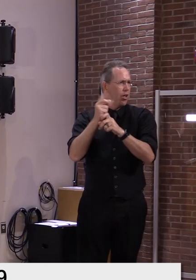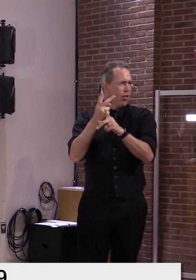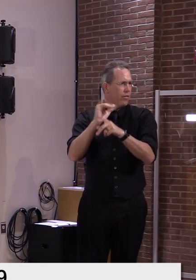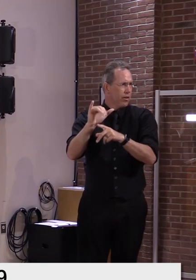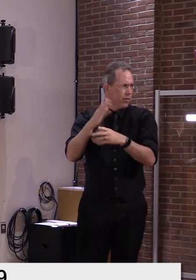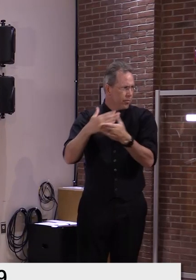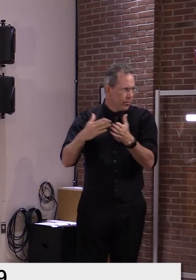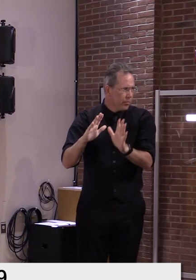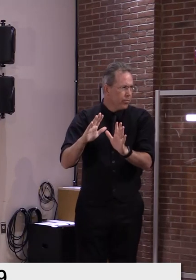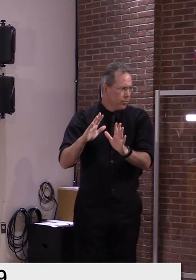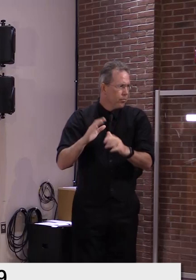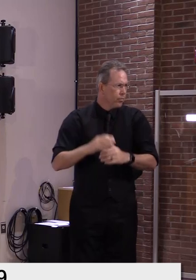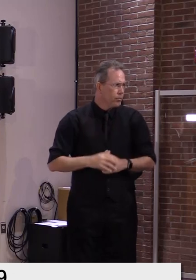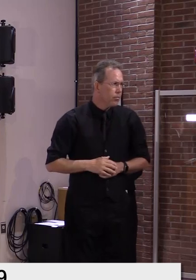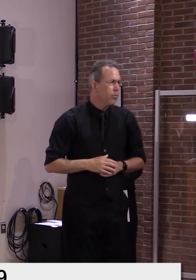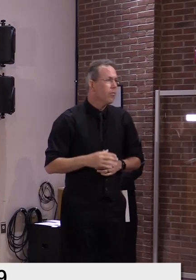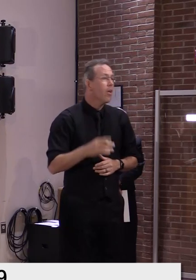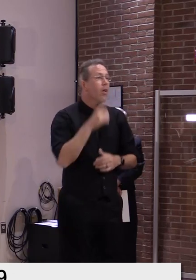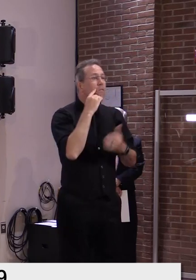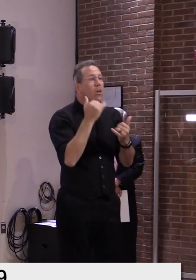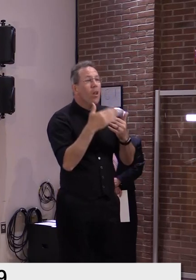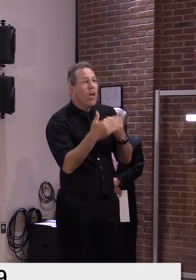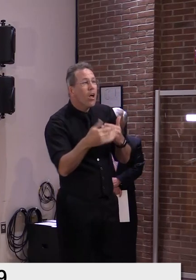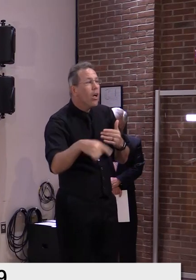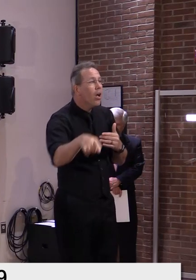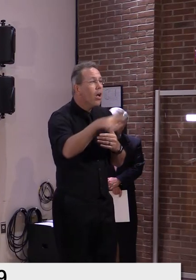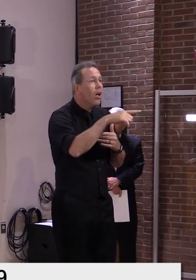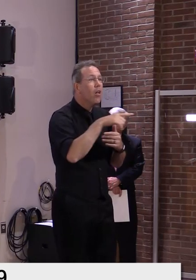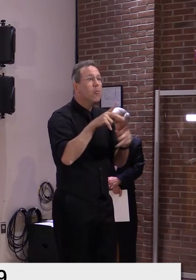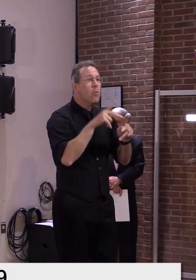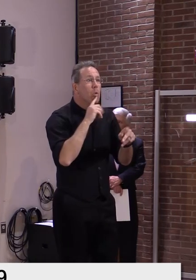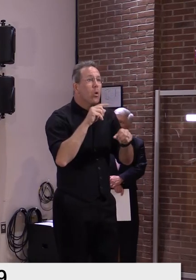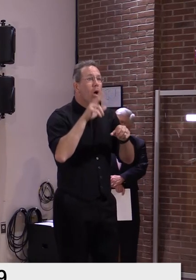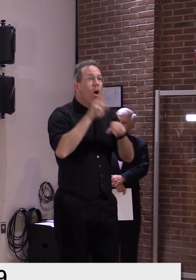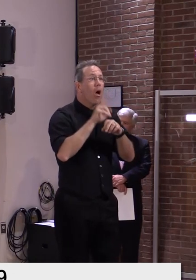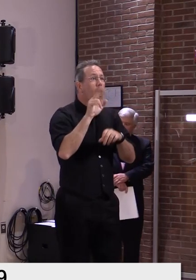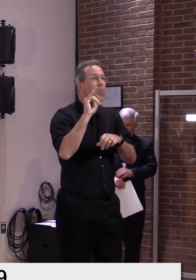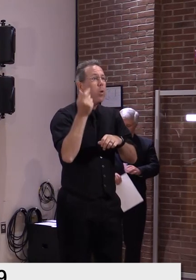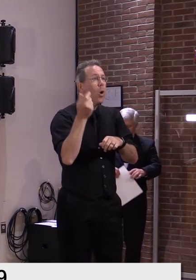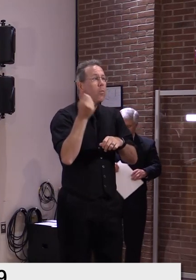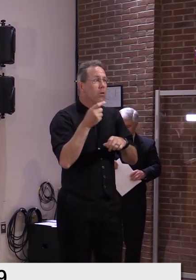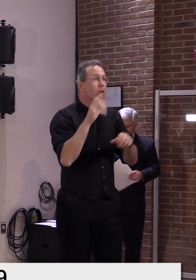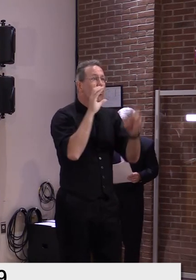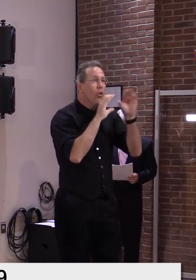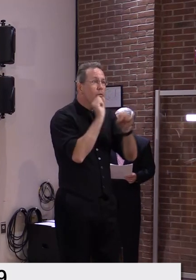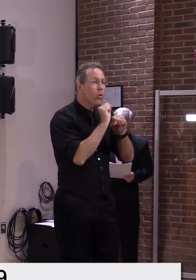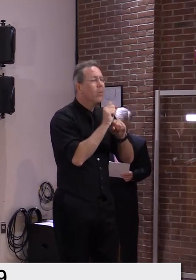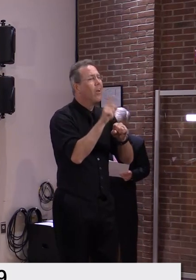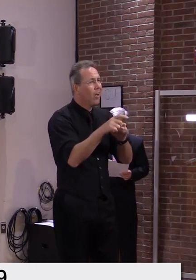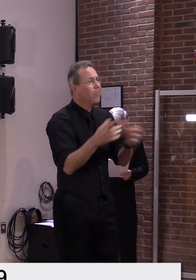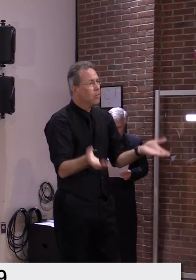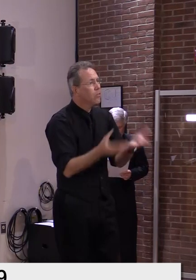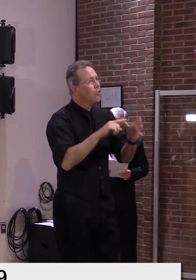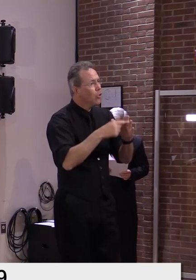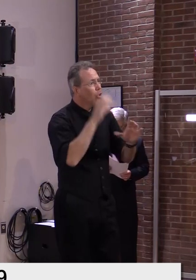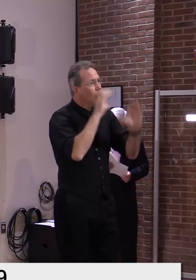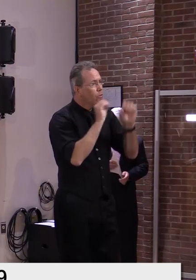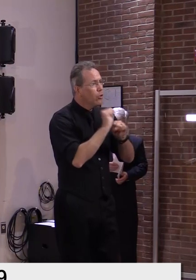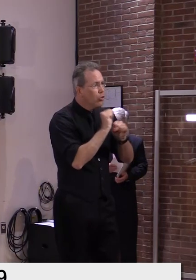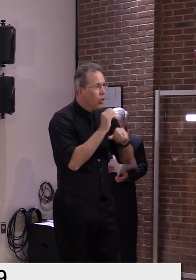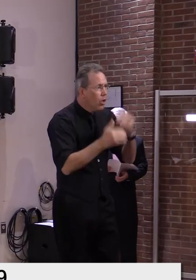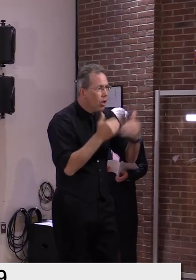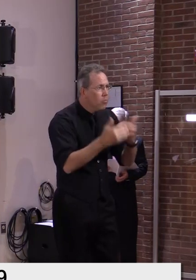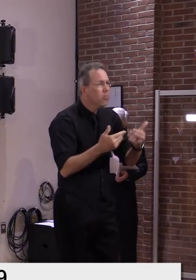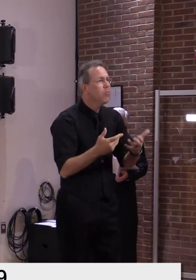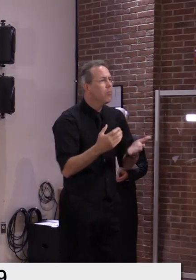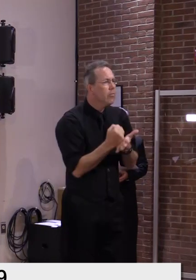make that switch occur. But like I said, it's not preventing those folks from filing their claims. They just don't have to provide their work search